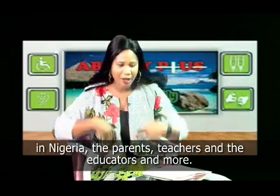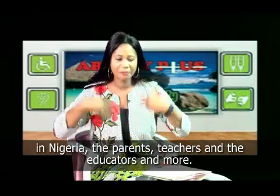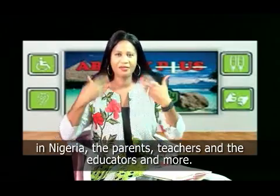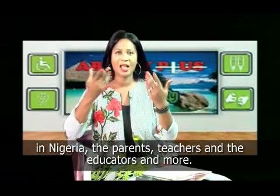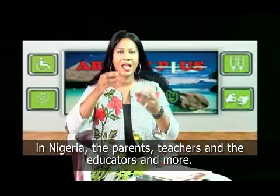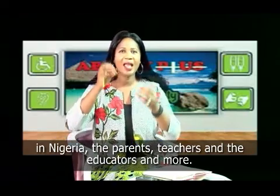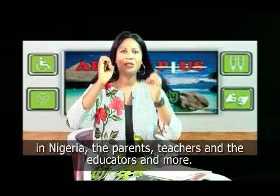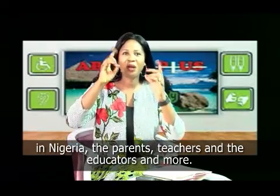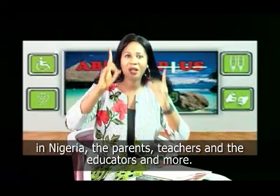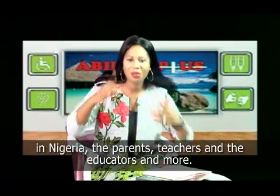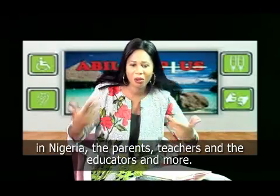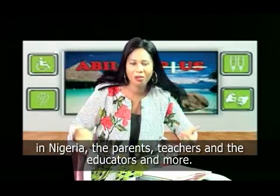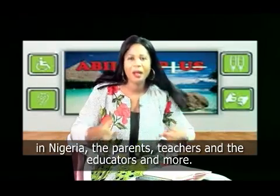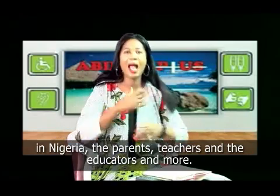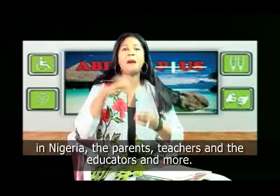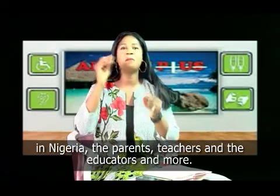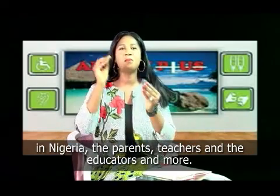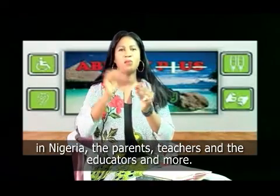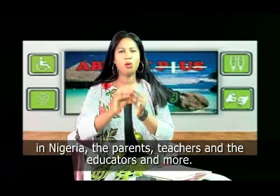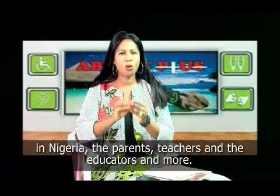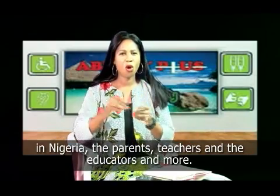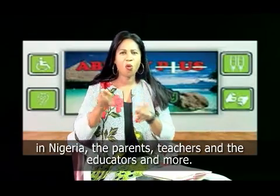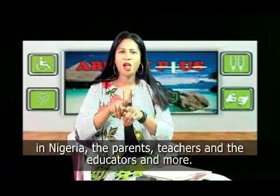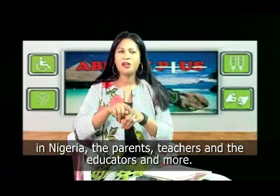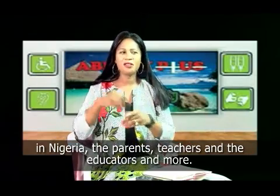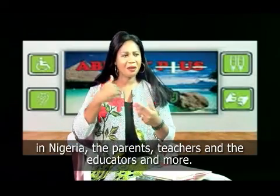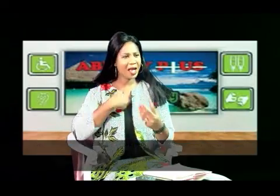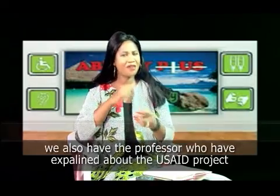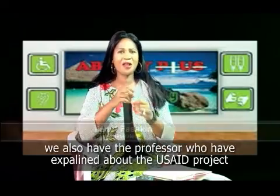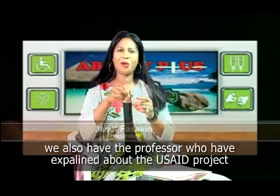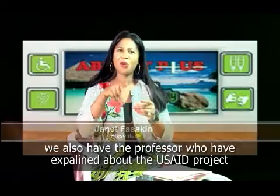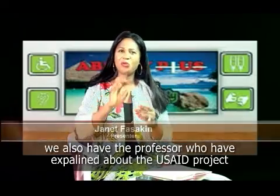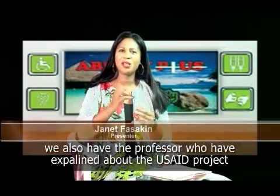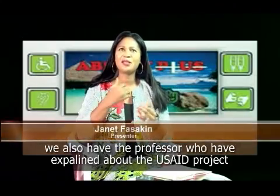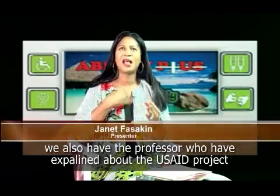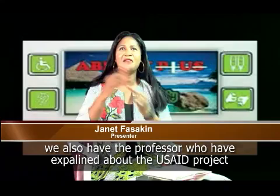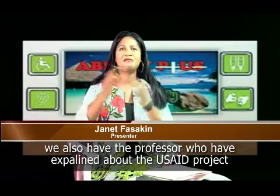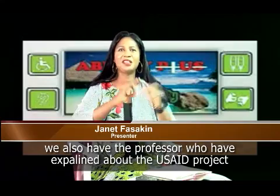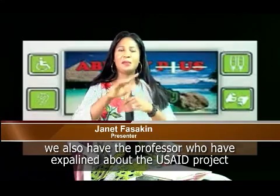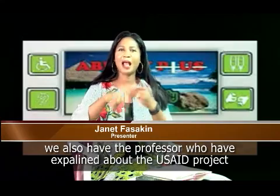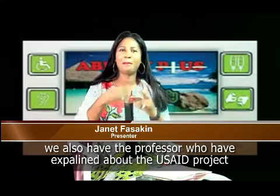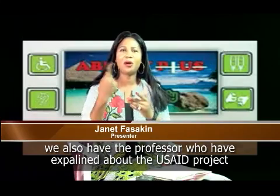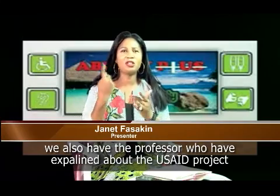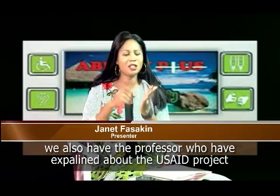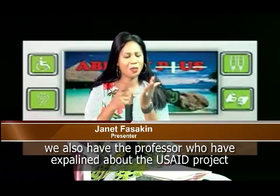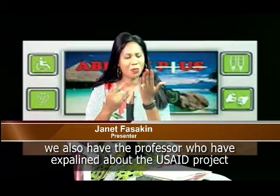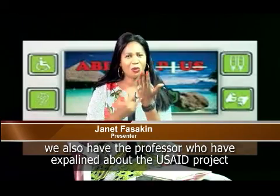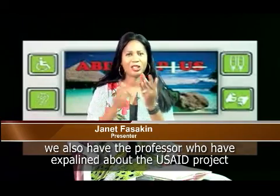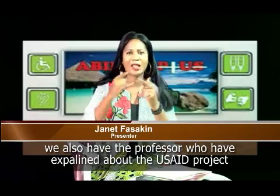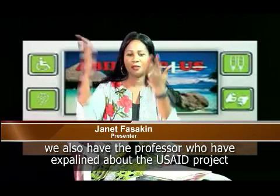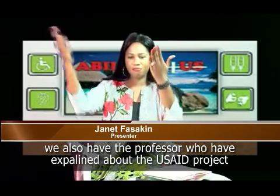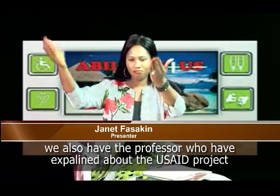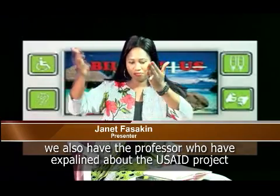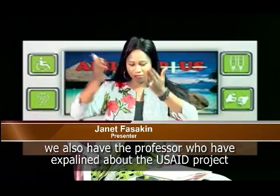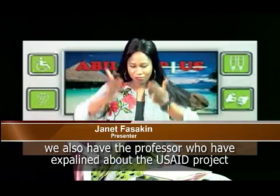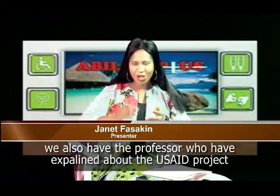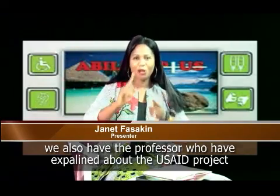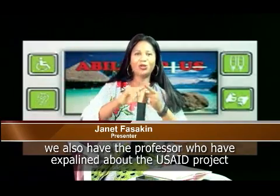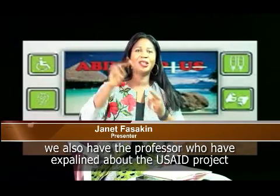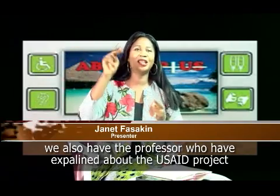the teacher, the educators, and more. We also have our professor who have explained about the